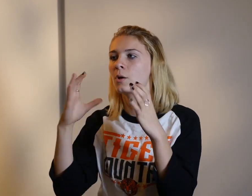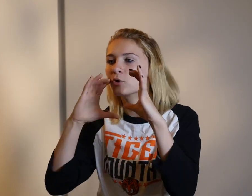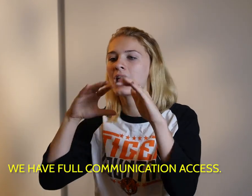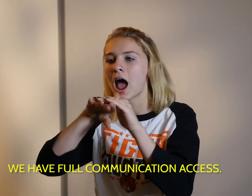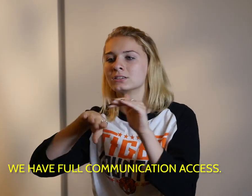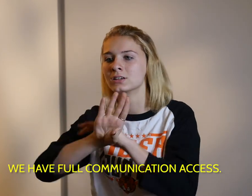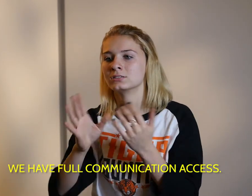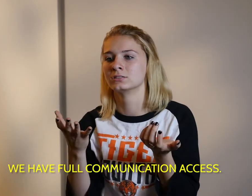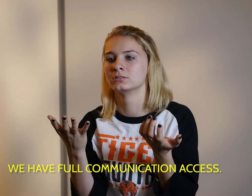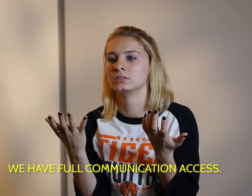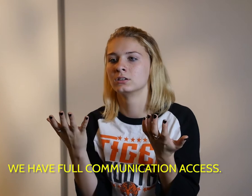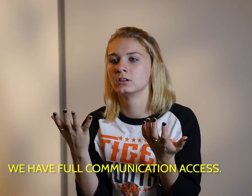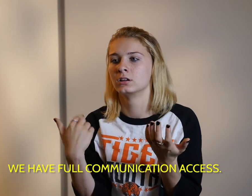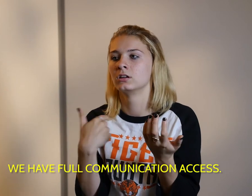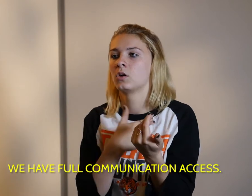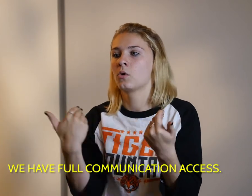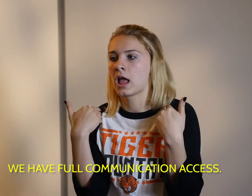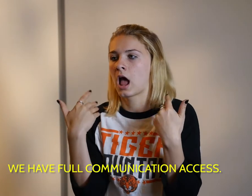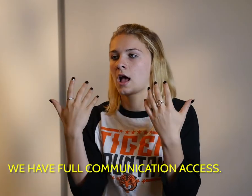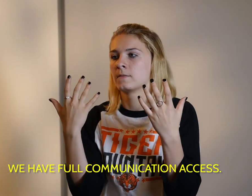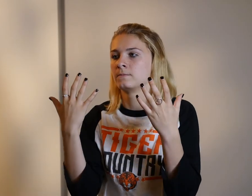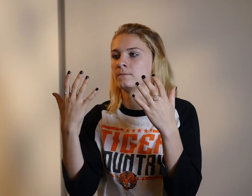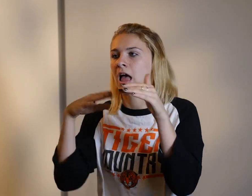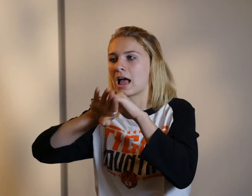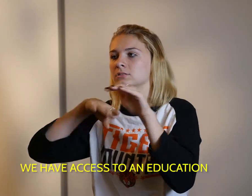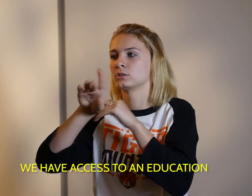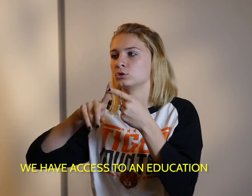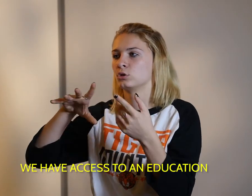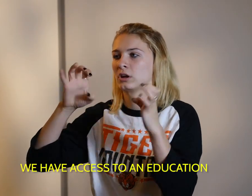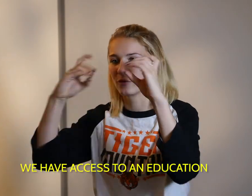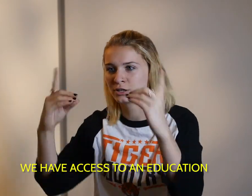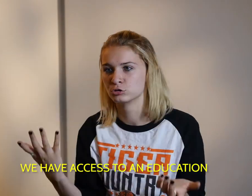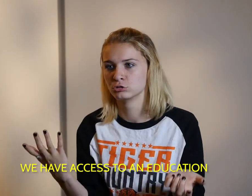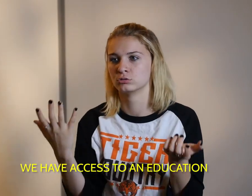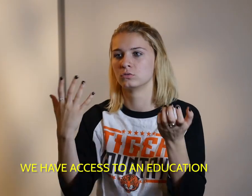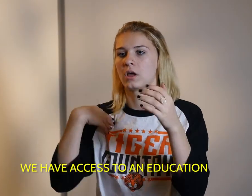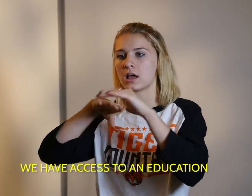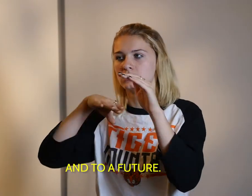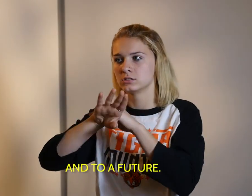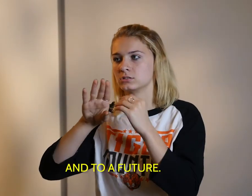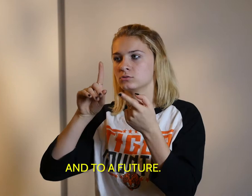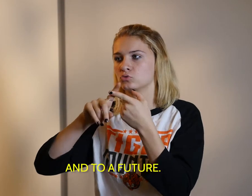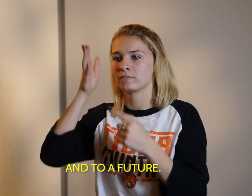We have full communication access. We have access to an education and to a